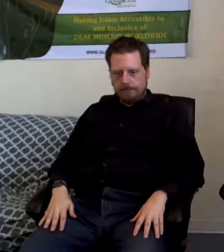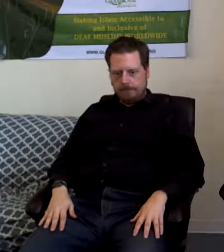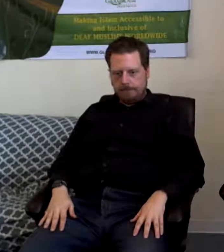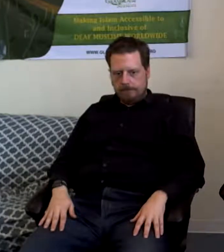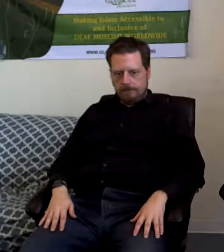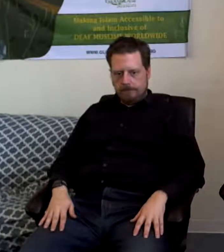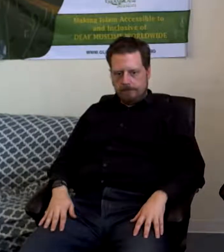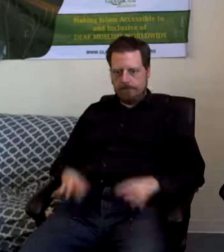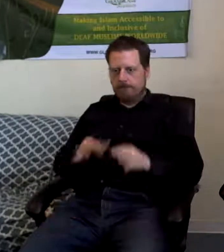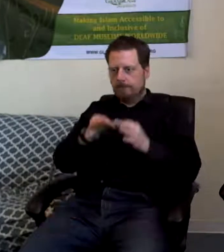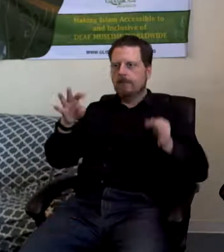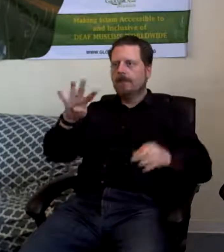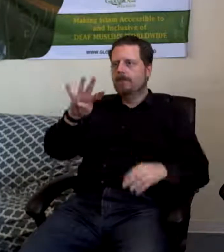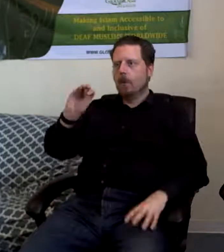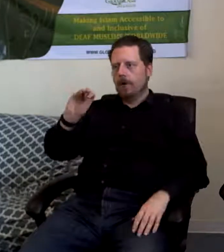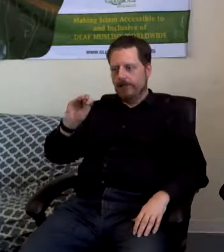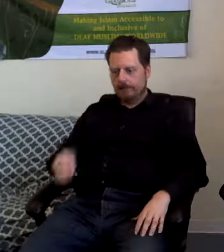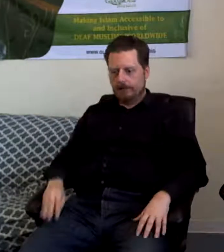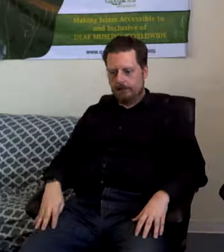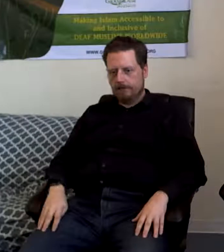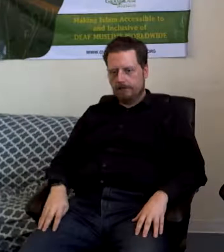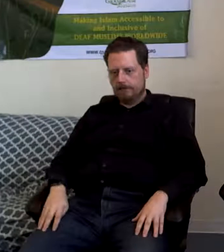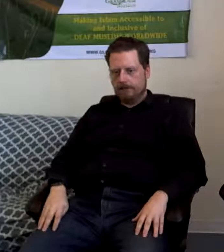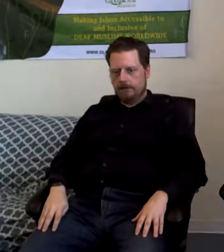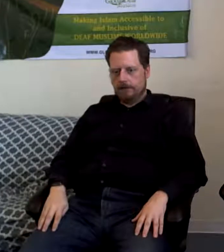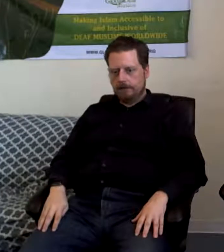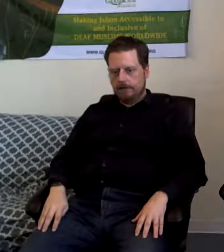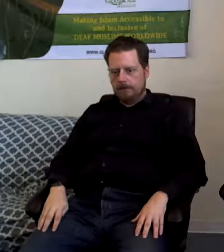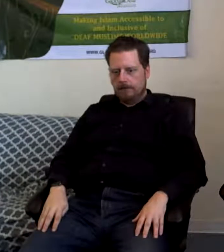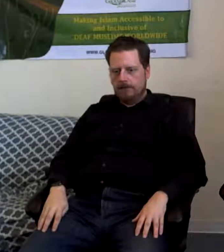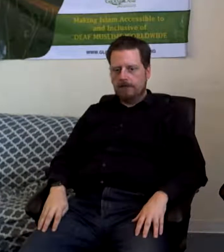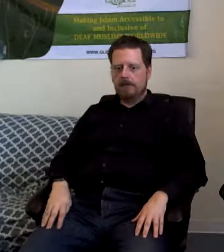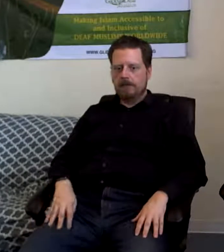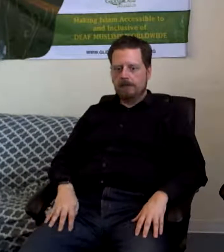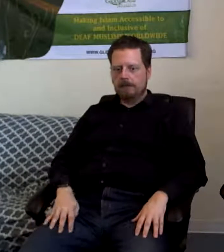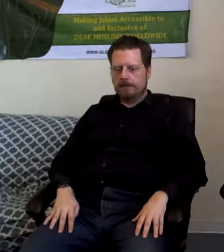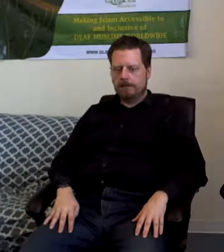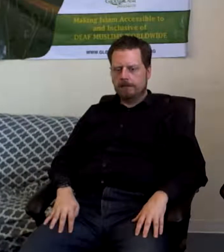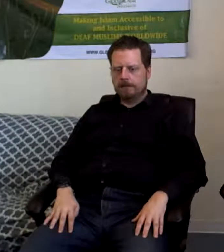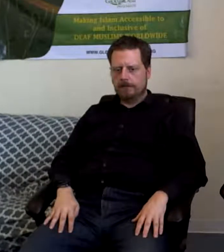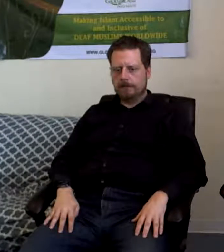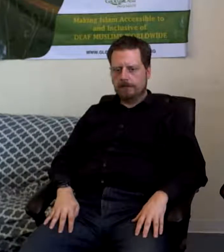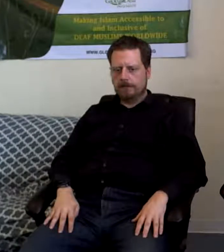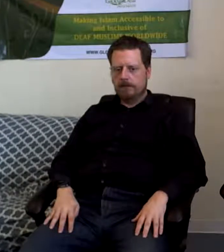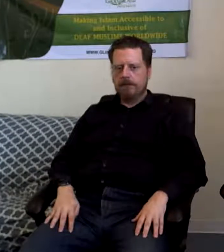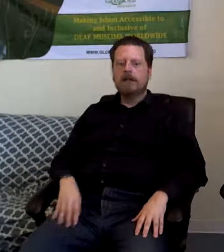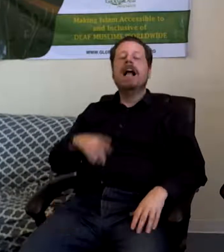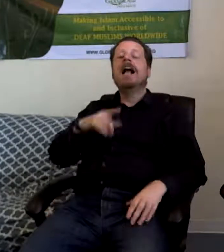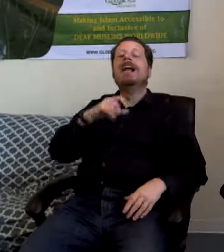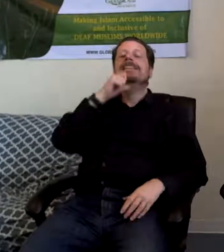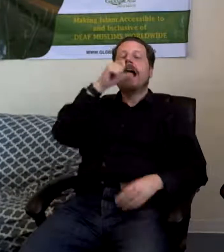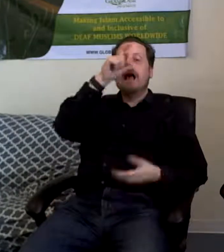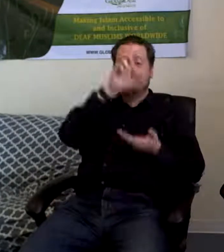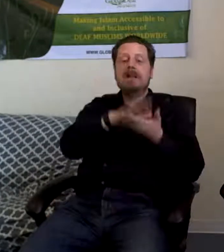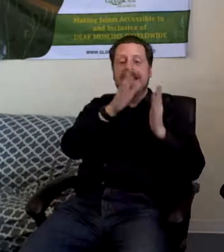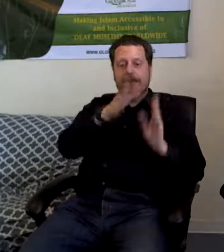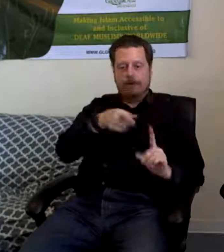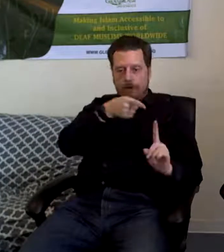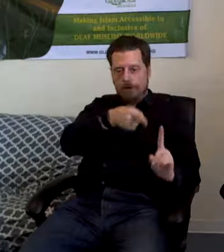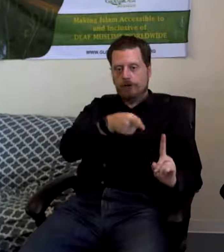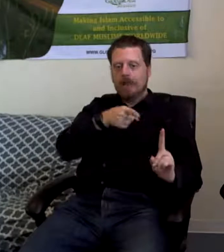Then ayah number 40, it says, these are the deeds of the disbelievers. In ayah number